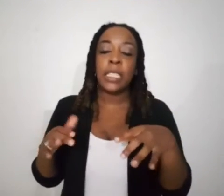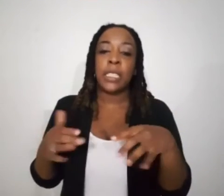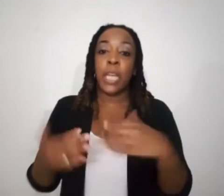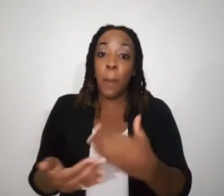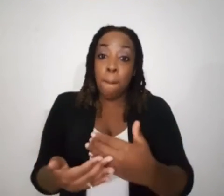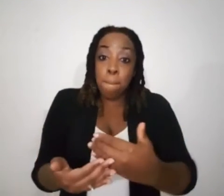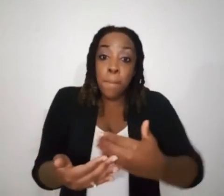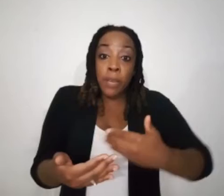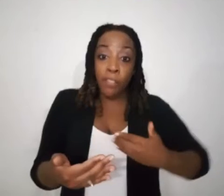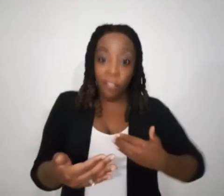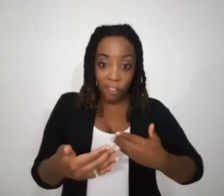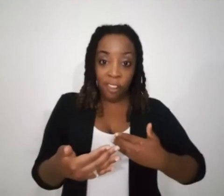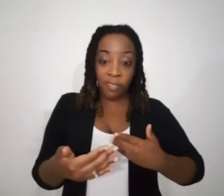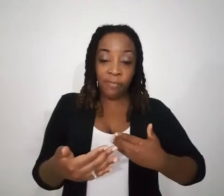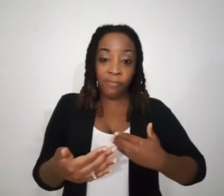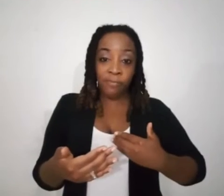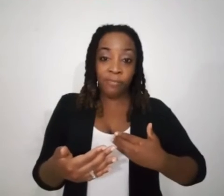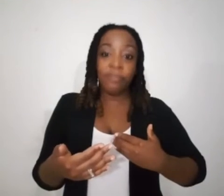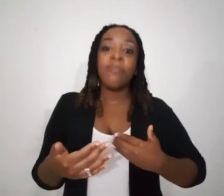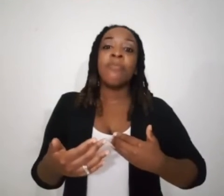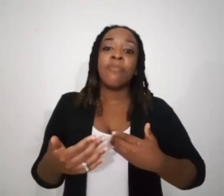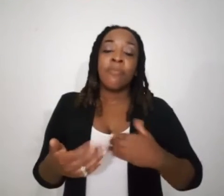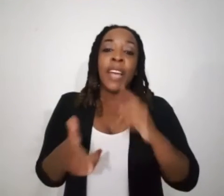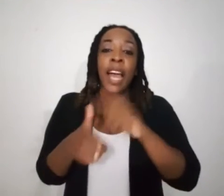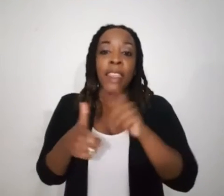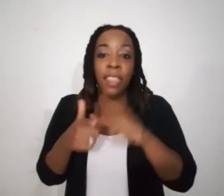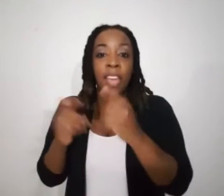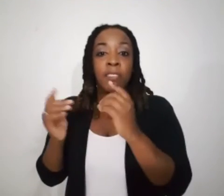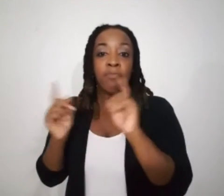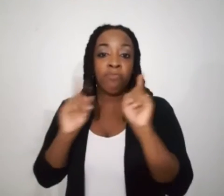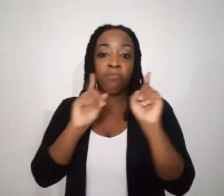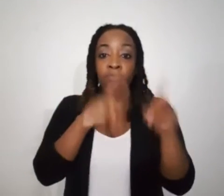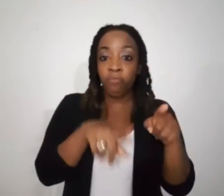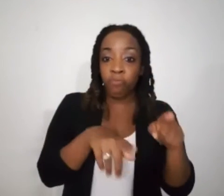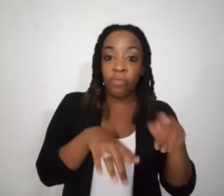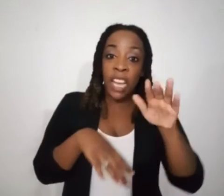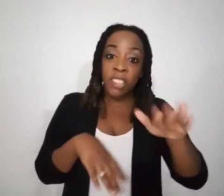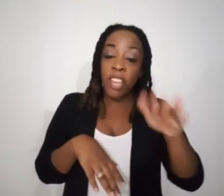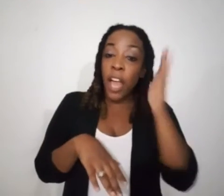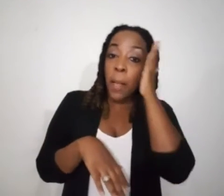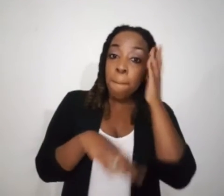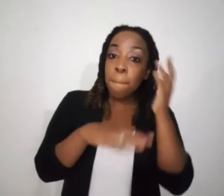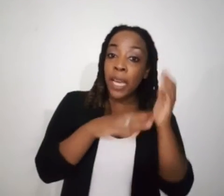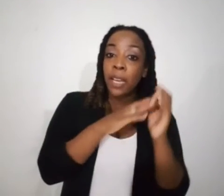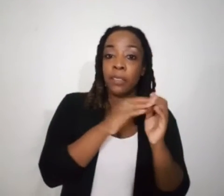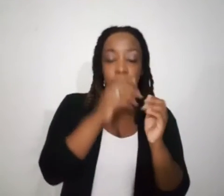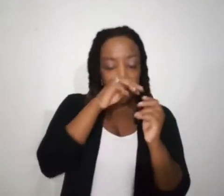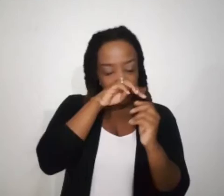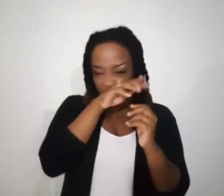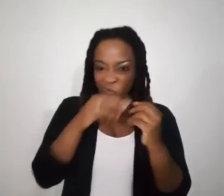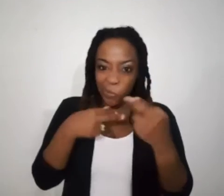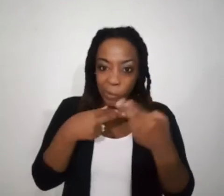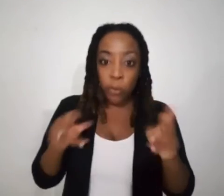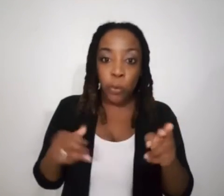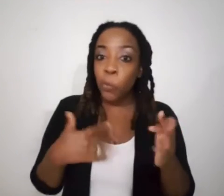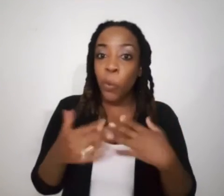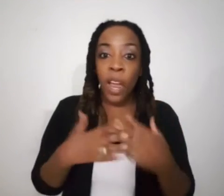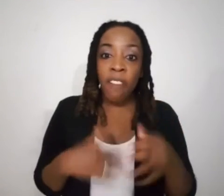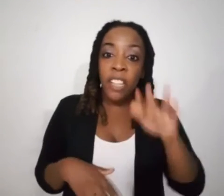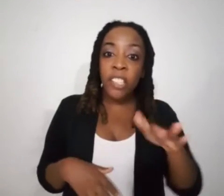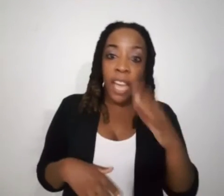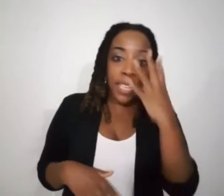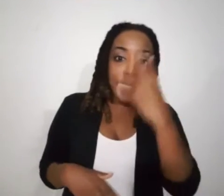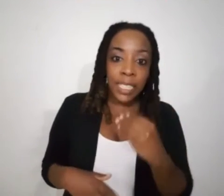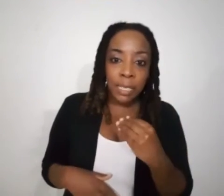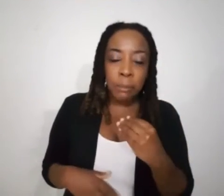in the child's bedroom, wherever the child sleeps, and you do a calming activity, which would